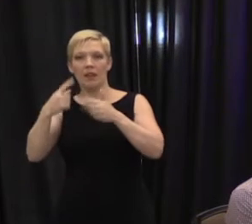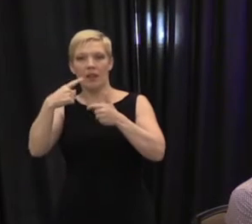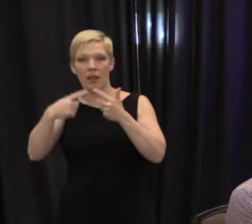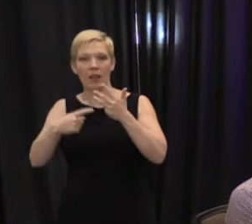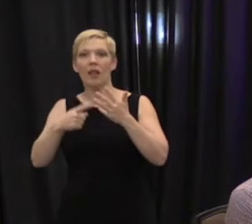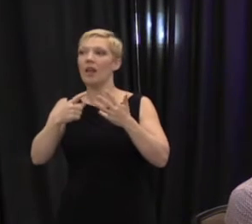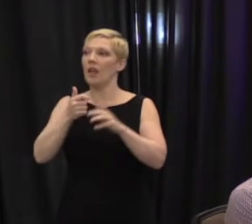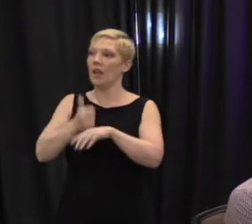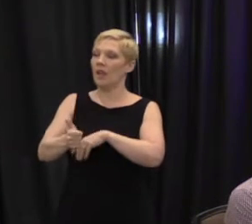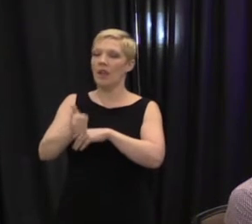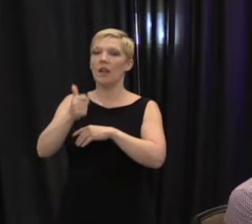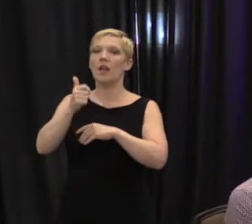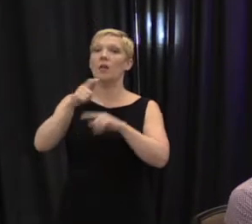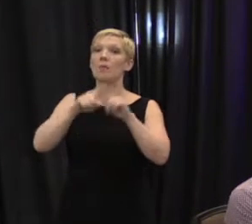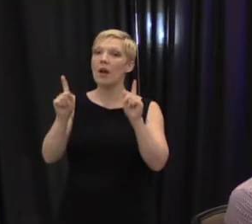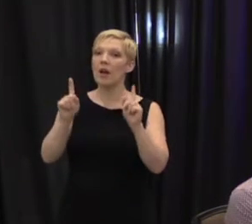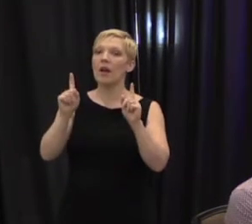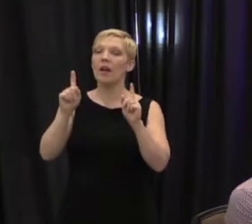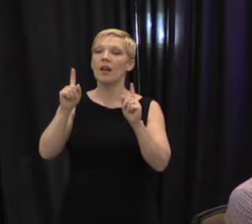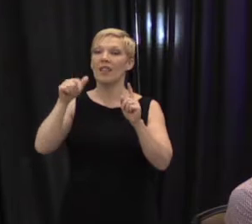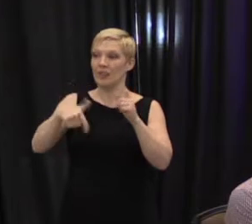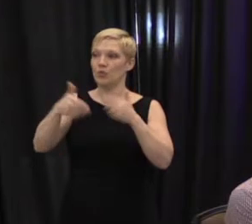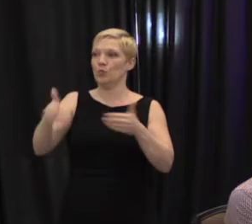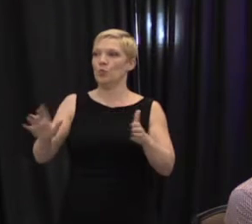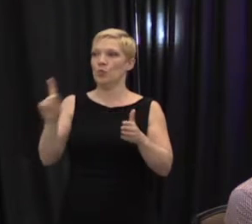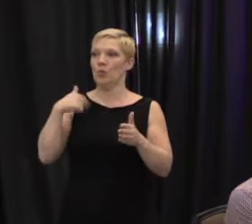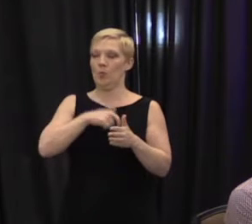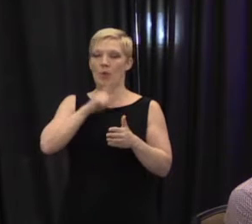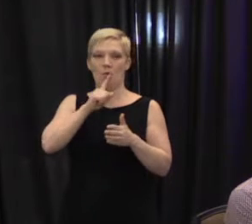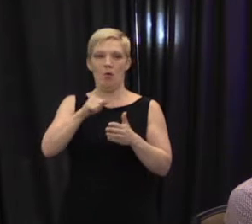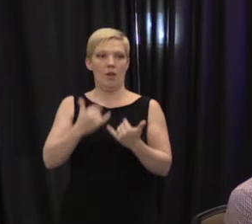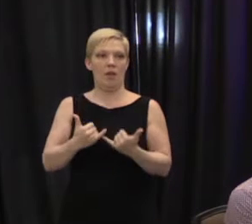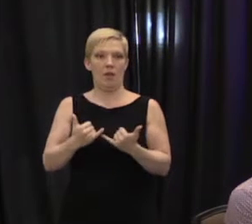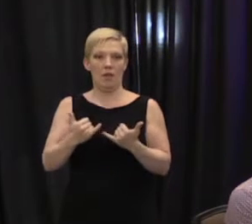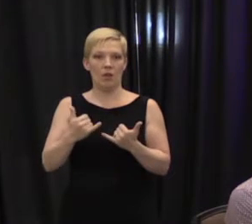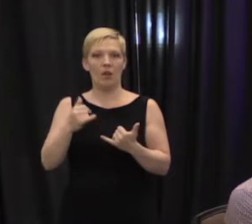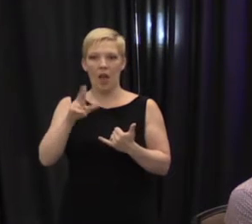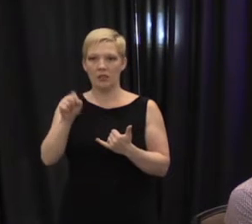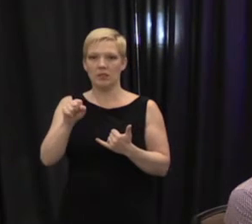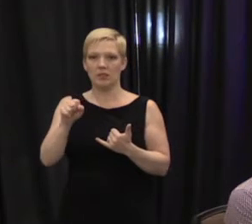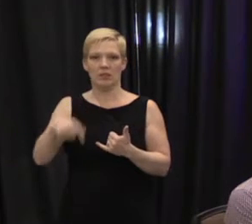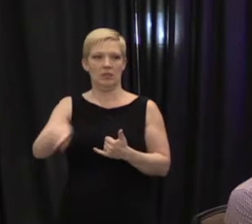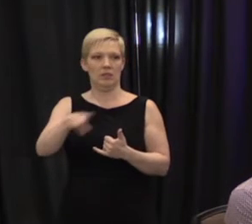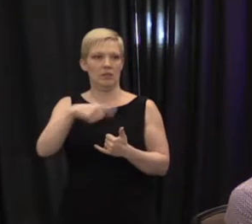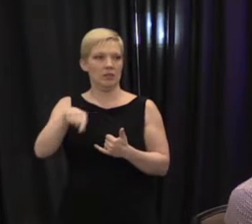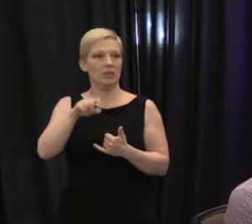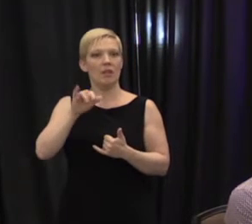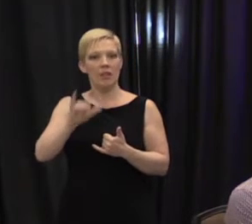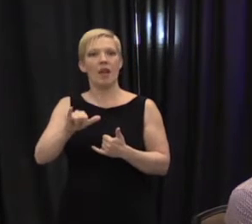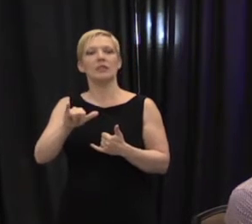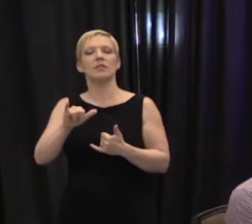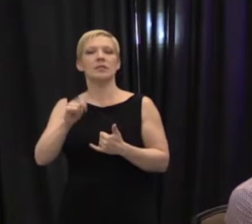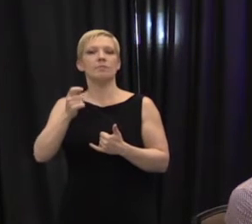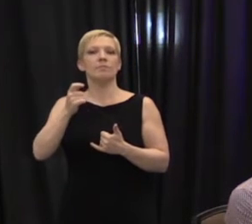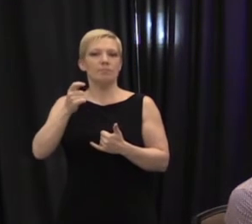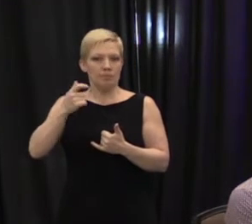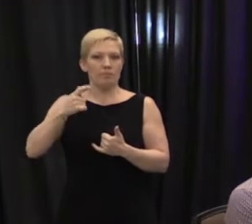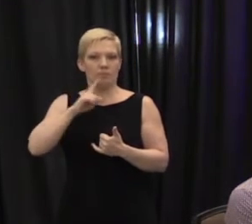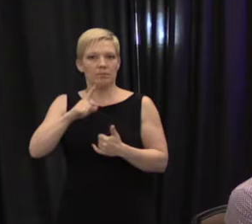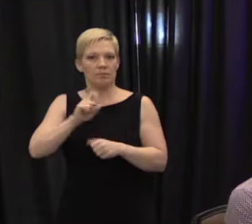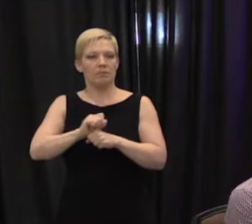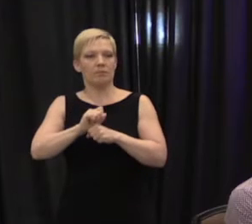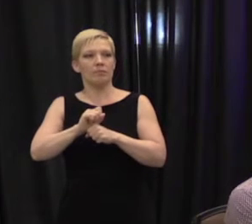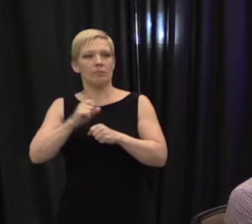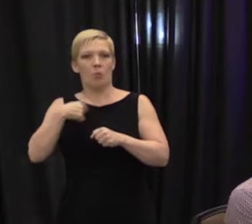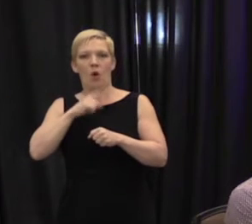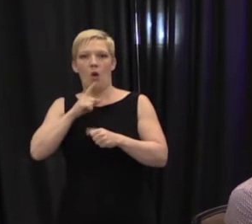and cis-sexist, but this very room we are sitting in today and us. It is us, and that's uncomfortable. But God